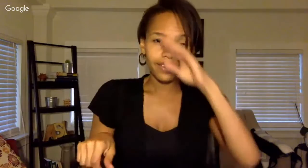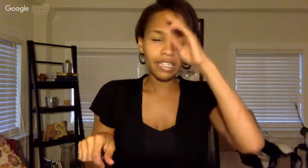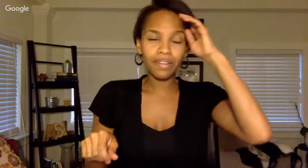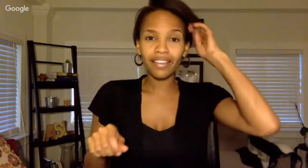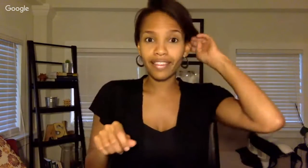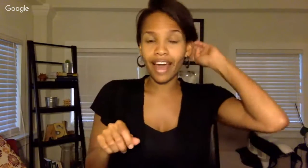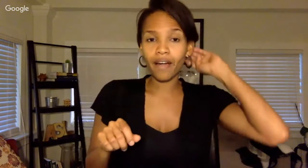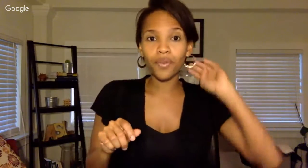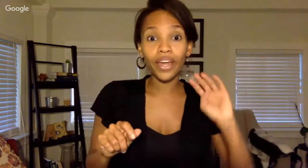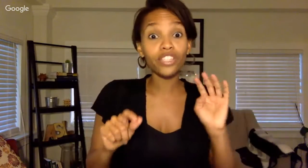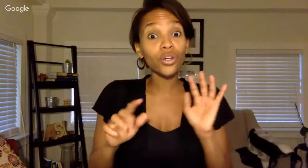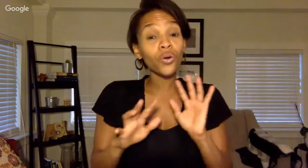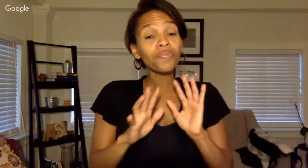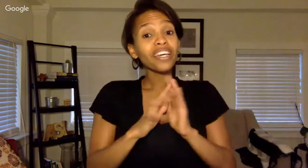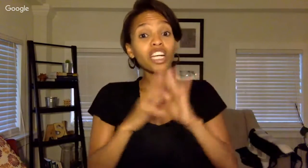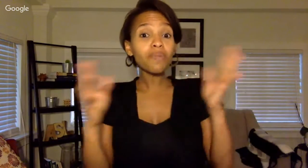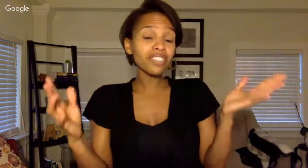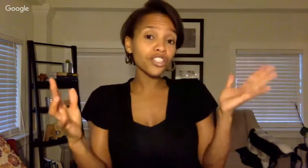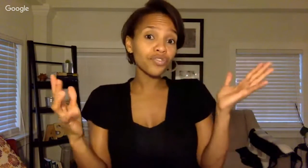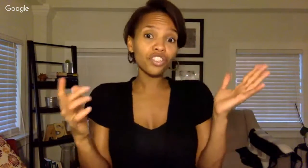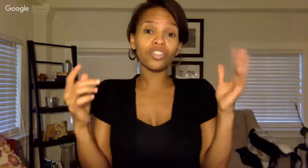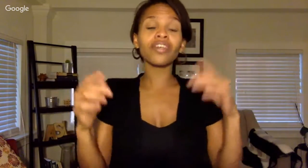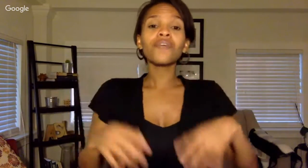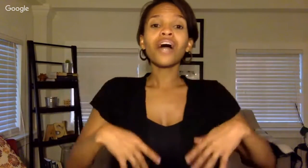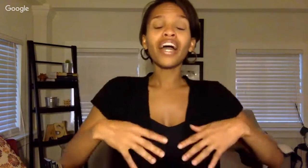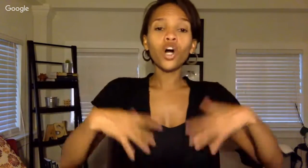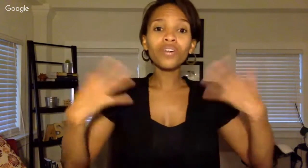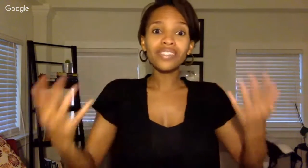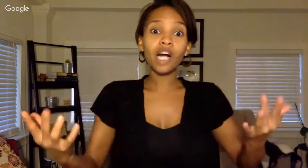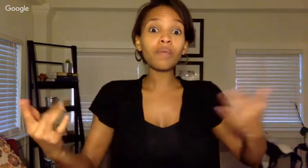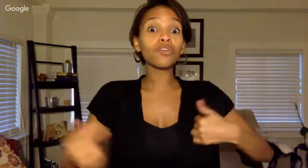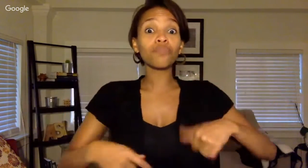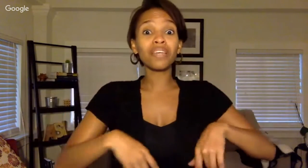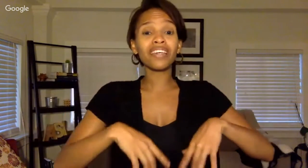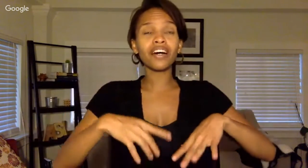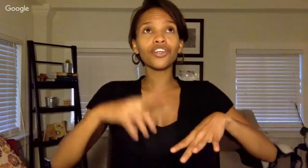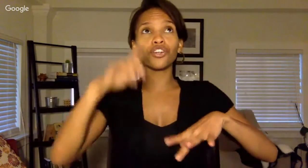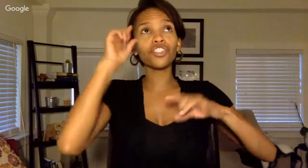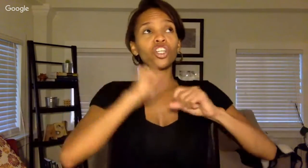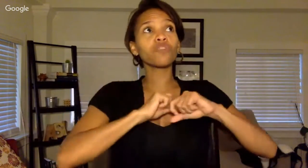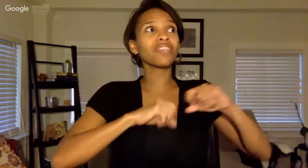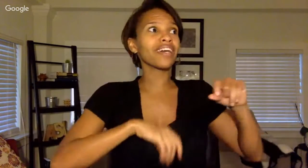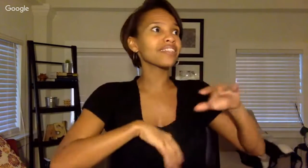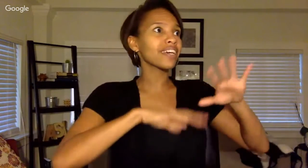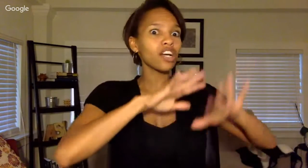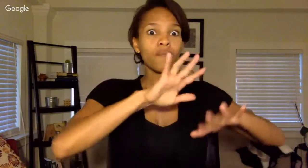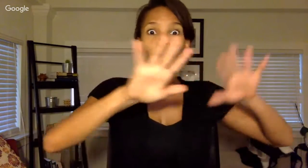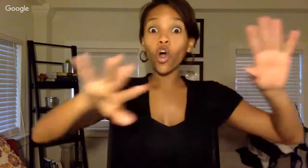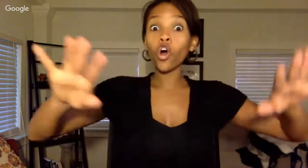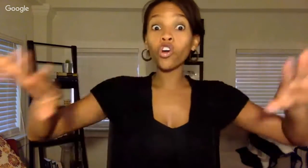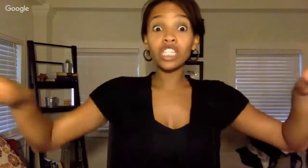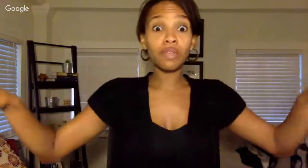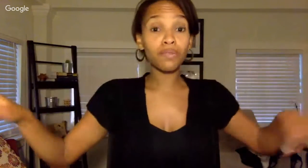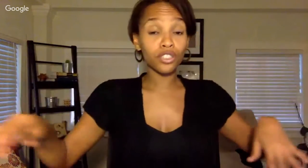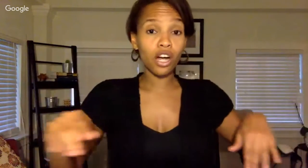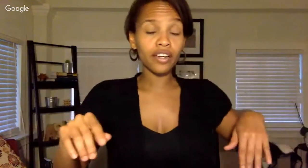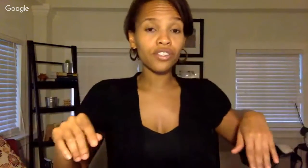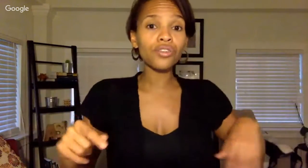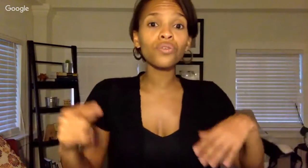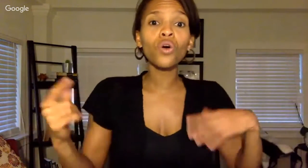something like that. Okay, so it all depends on your vision. I always tell people could be your vision could be that it's like all these people you're talking to,